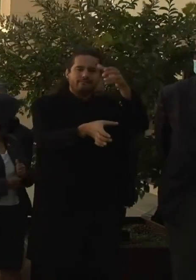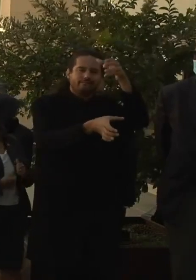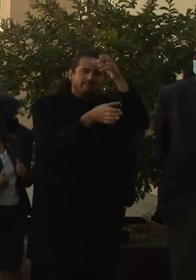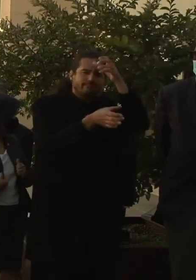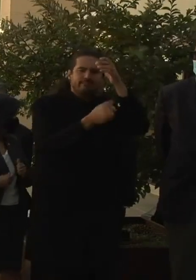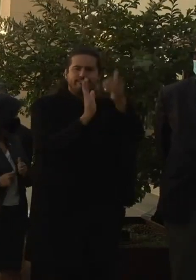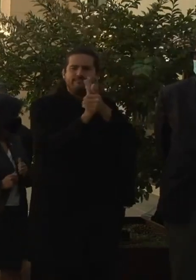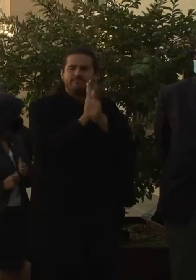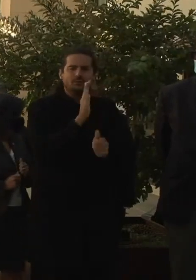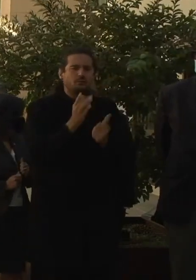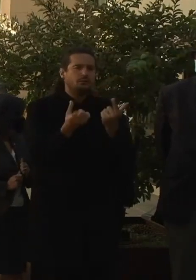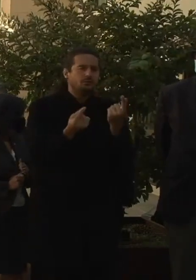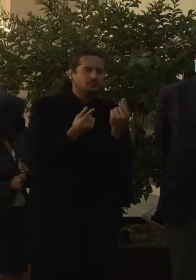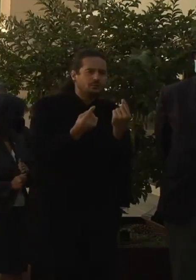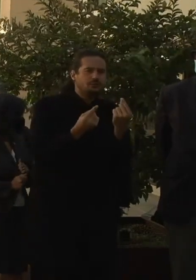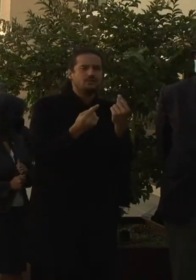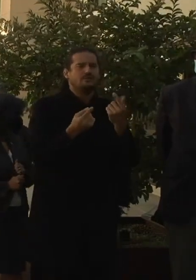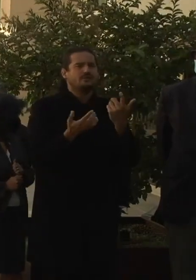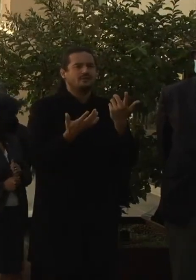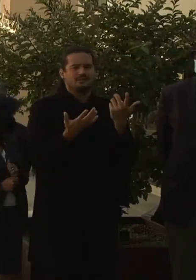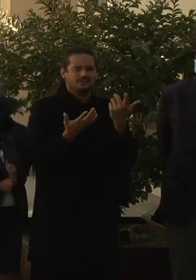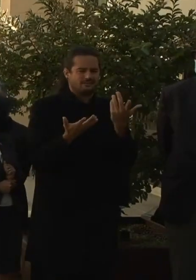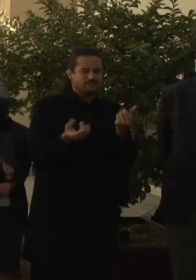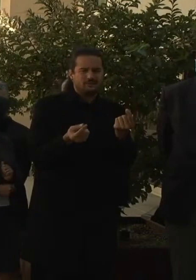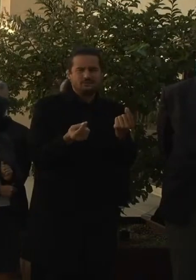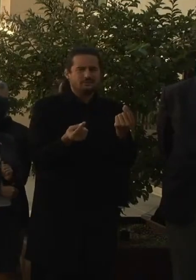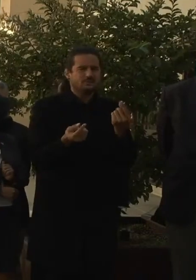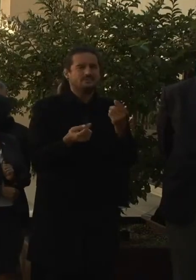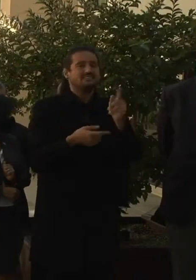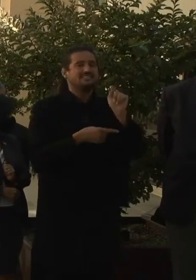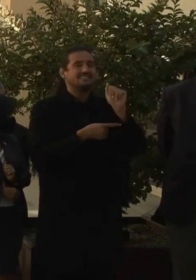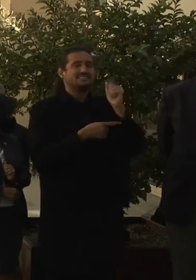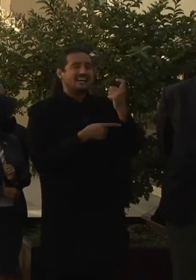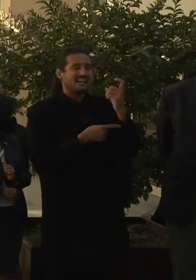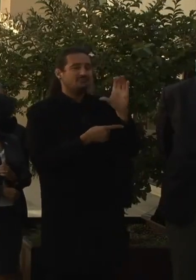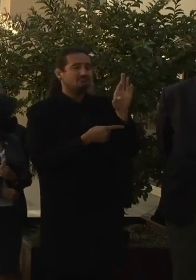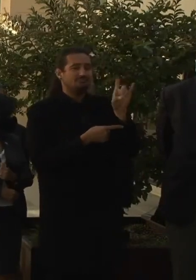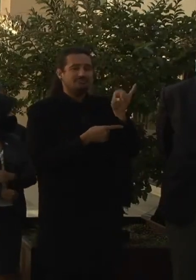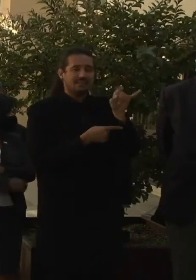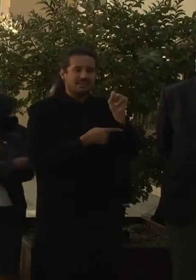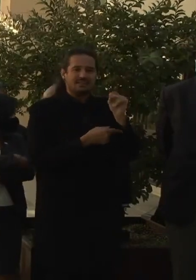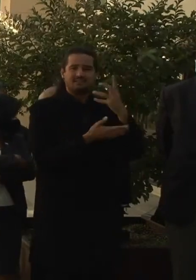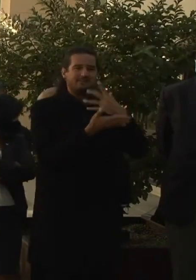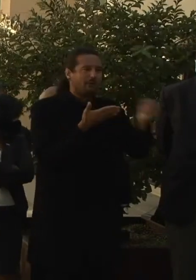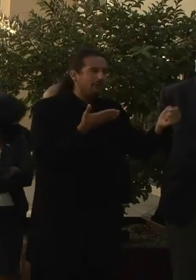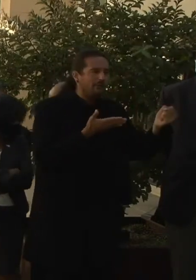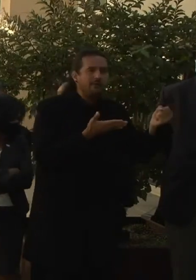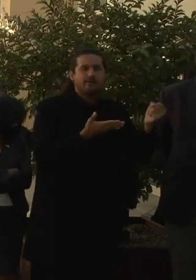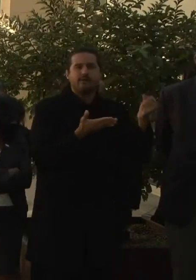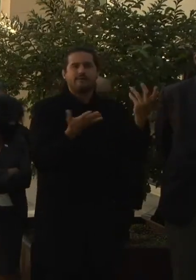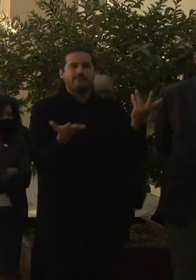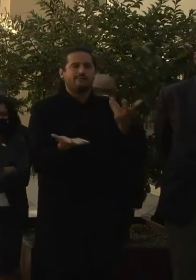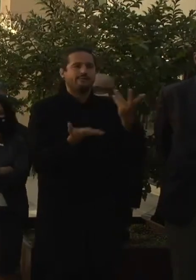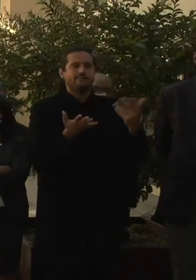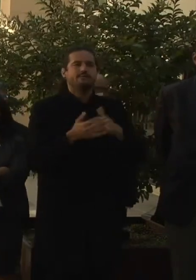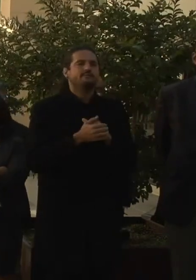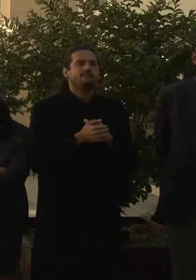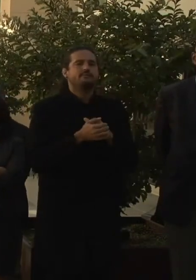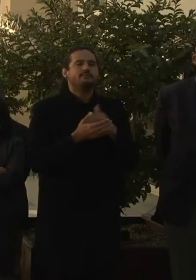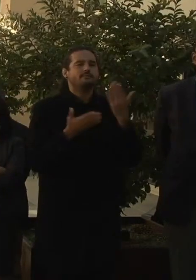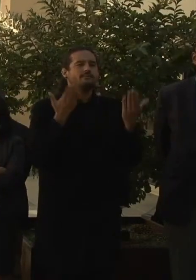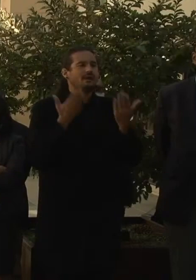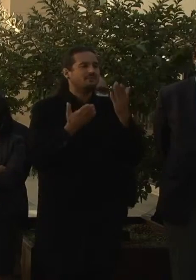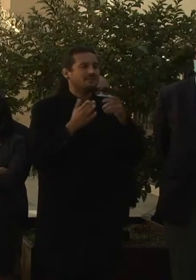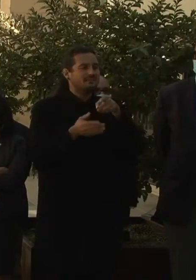tax credits and not being able to get in the door, perhaps being too small to have their own housing department, especially in the case of a